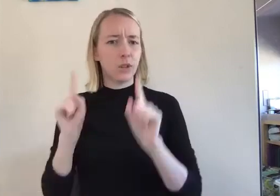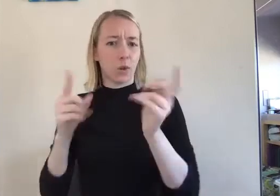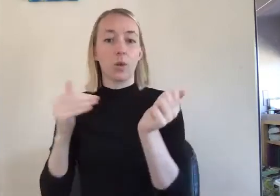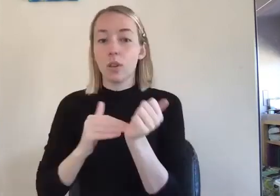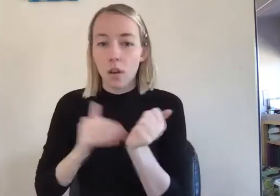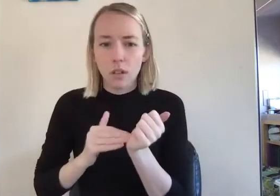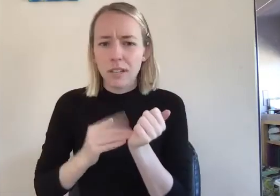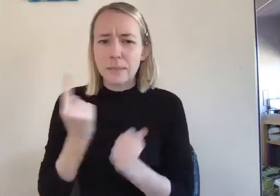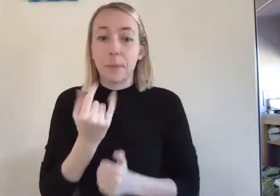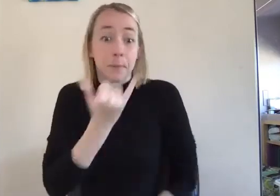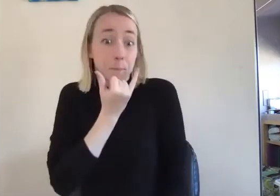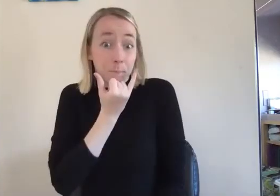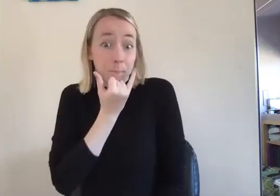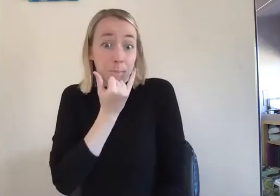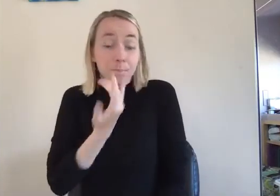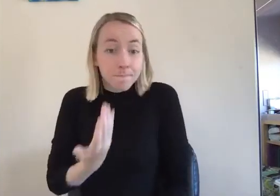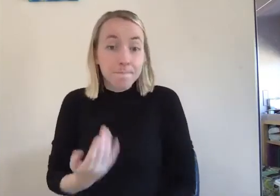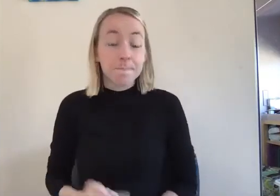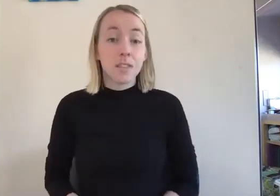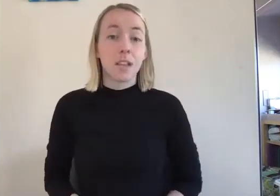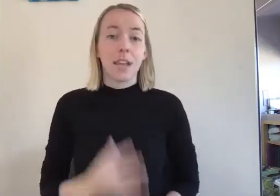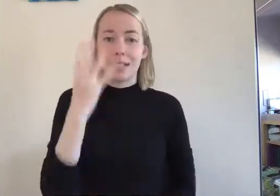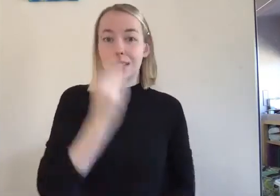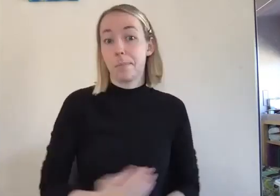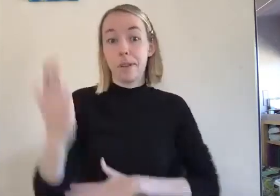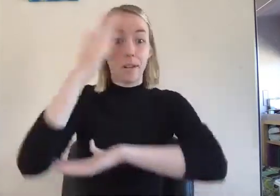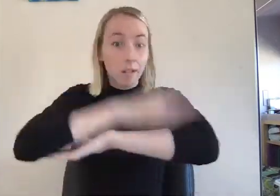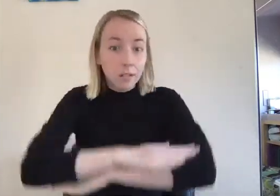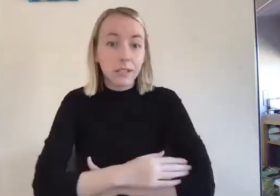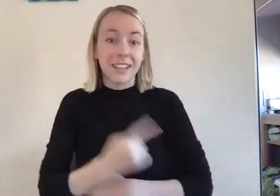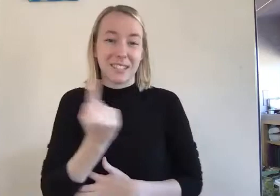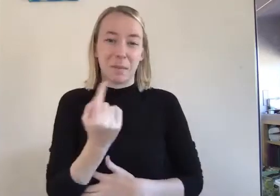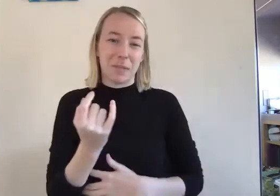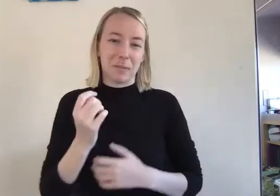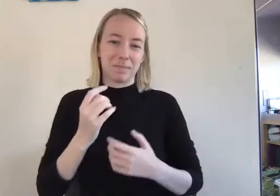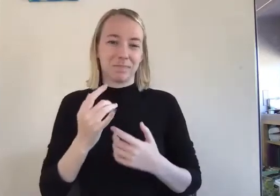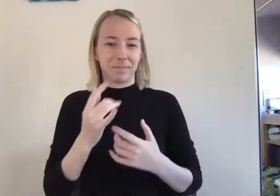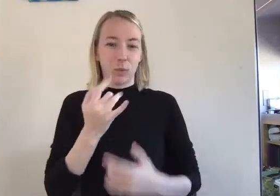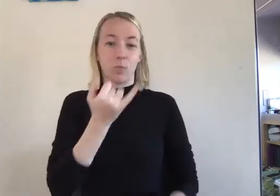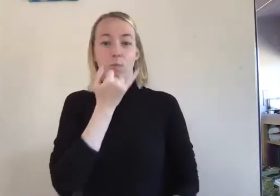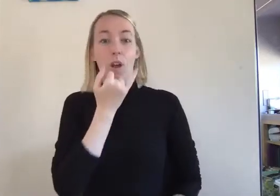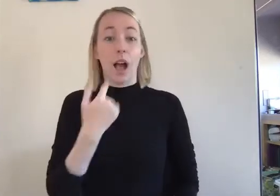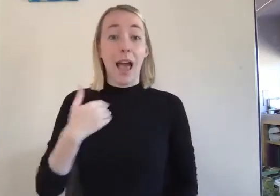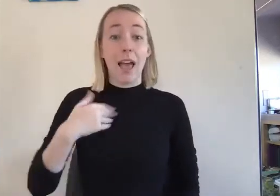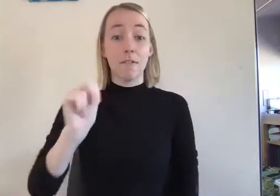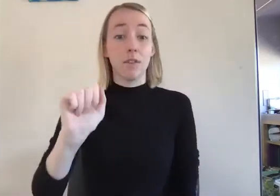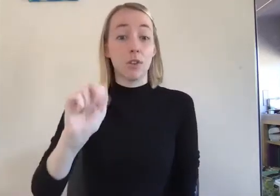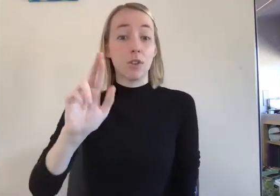needed to go to the doctor. Something wasn't right with me, sleeping through every day. There was something that wasn't right. And I learned that I have